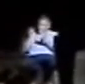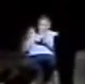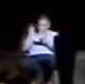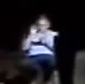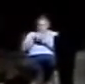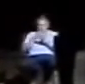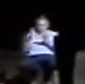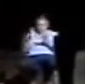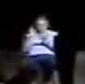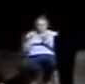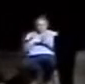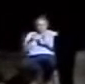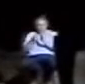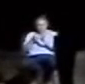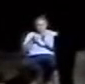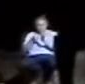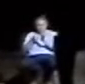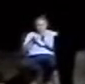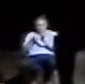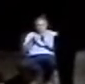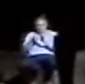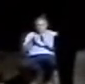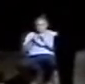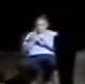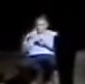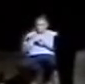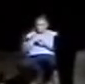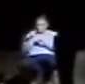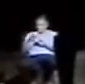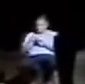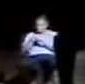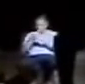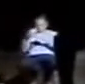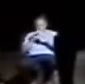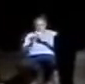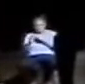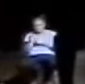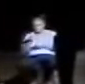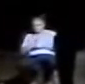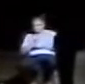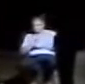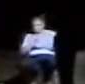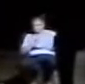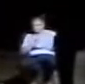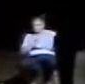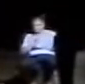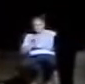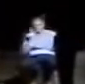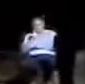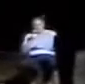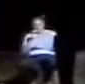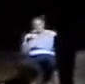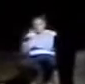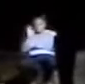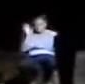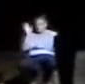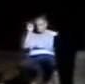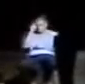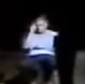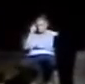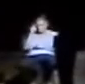today, you need to mark this moment of saying, I am going to humble myself and seek the wisdom of Christ.